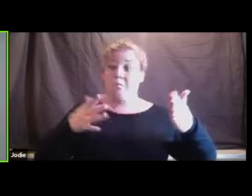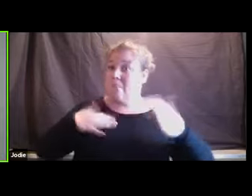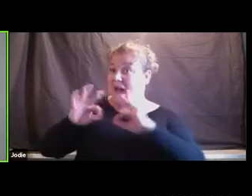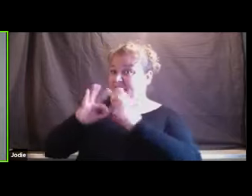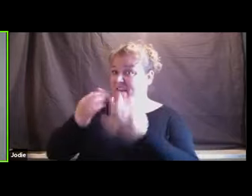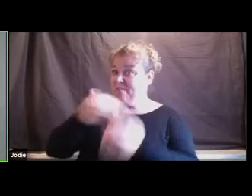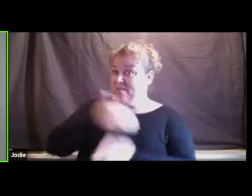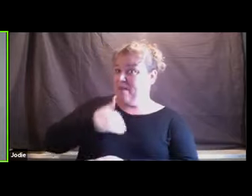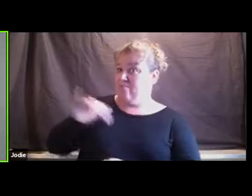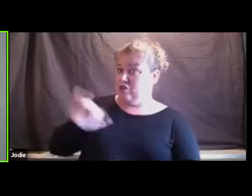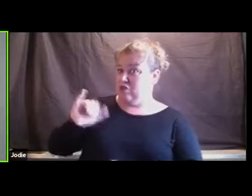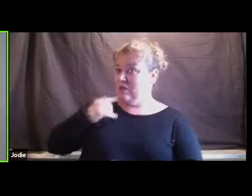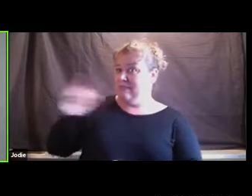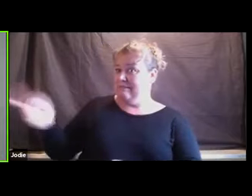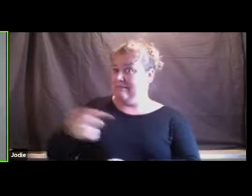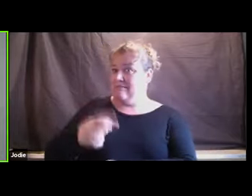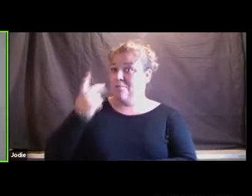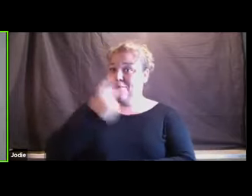members, because